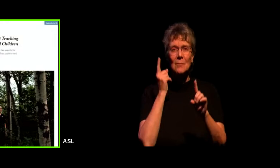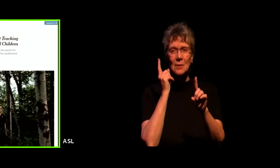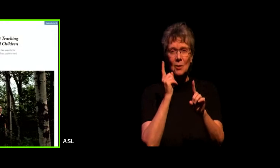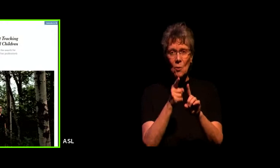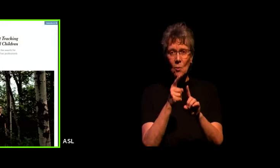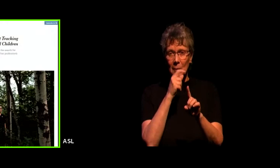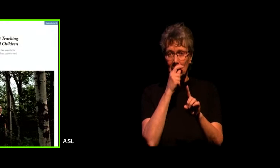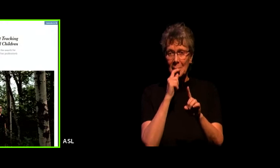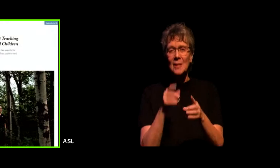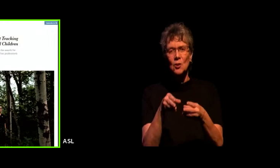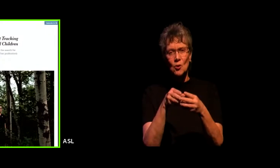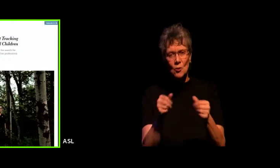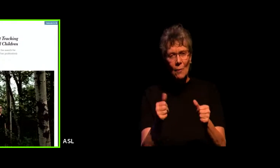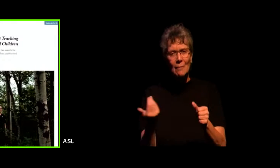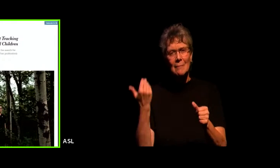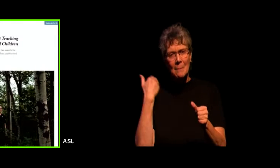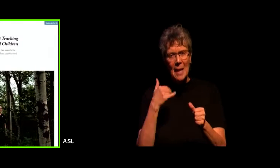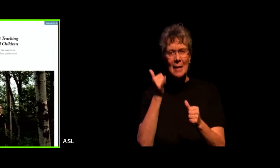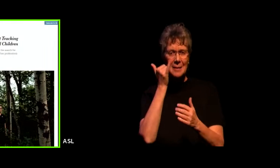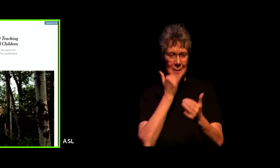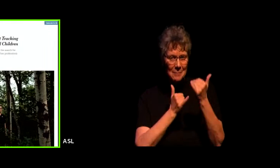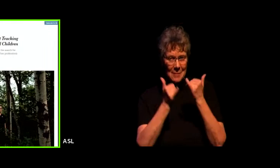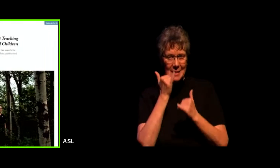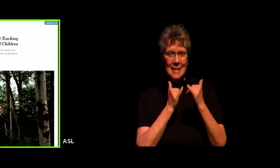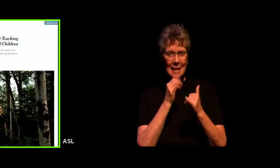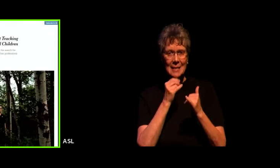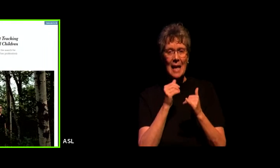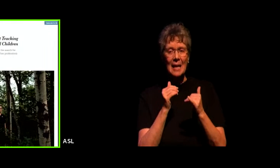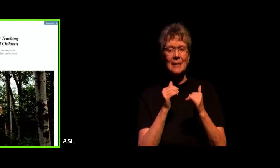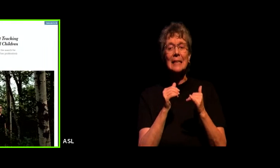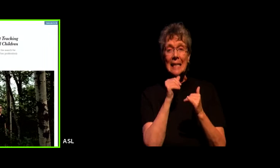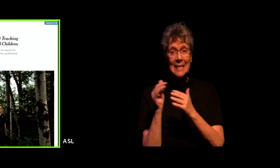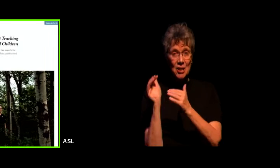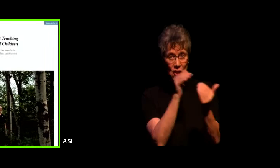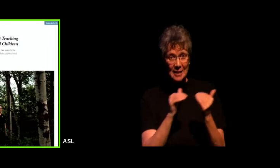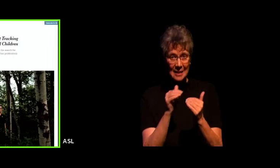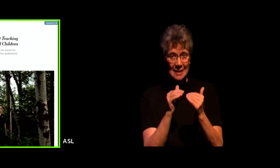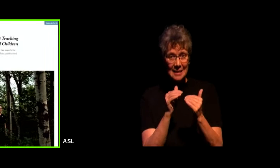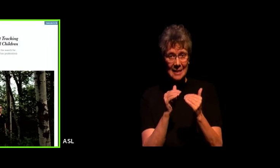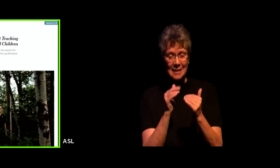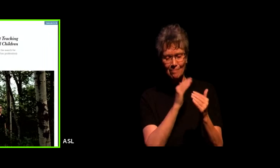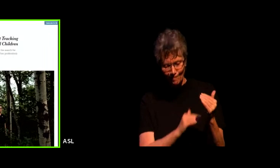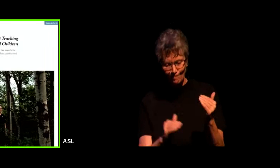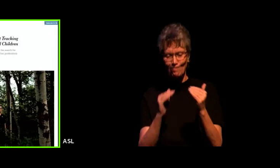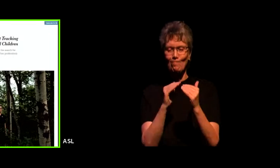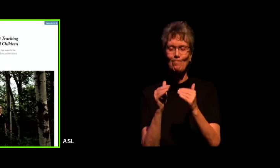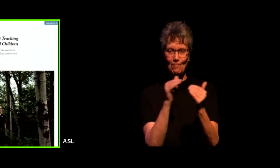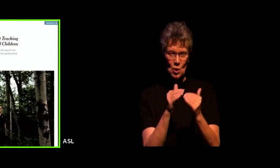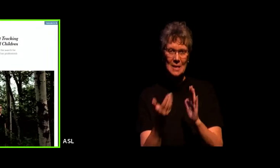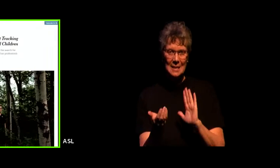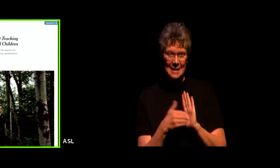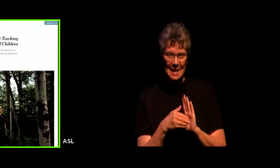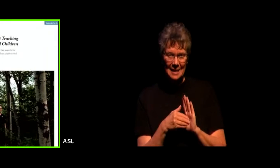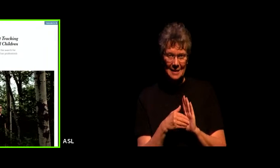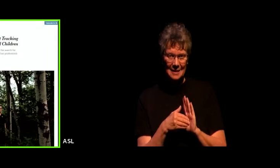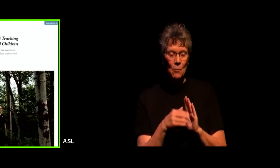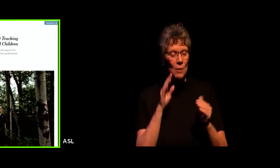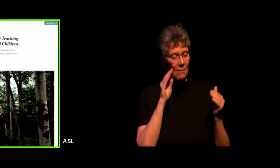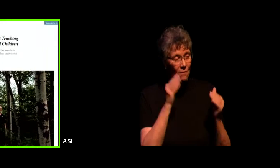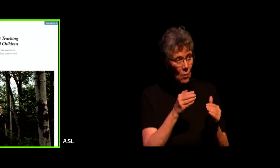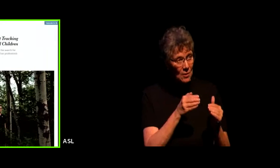different peoples, that really put the core of what we do in terms of what the community wants and needs. And then we